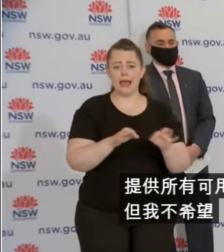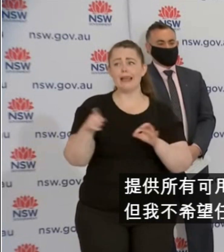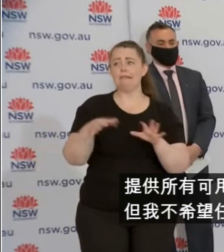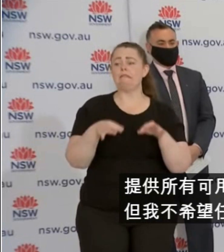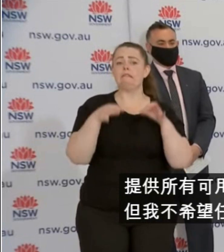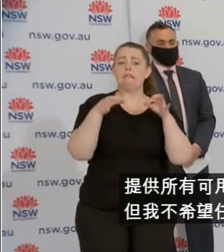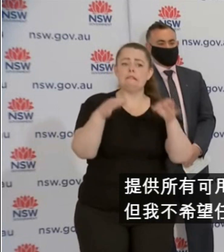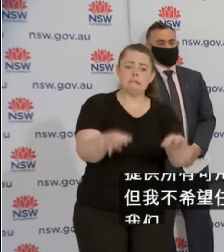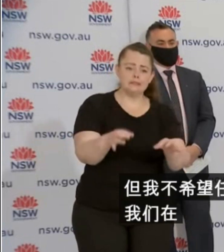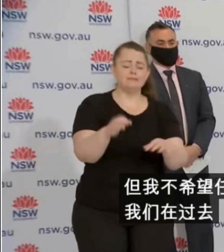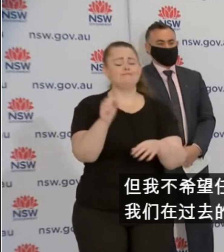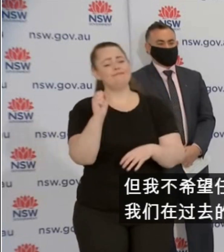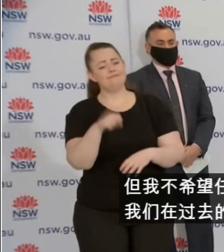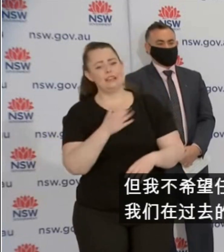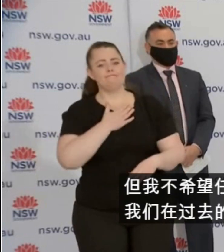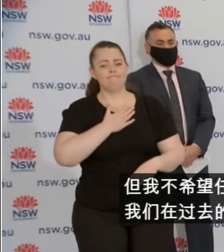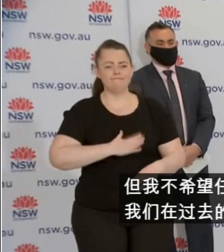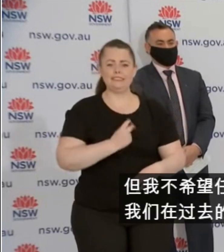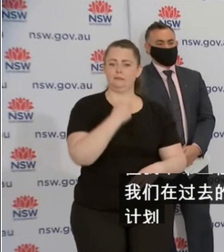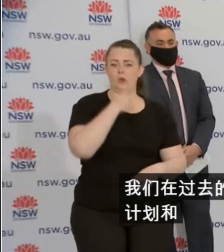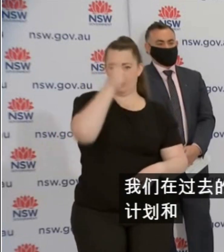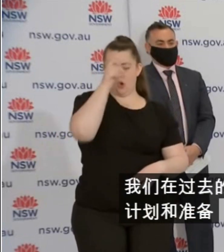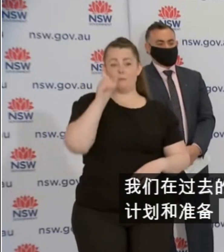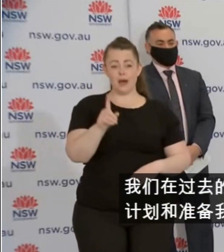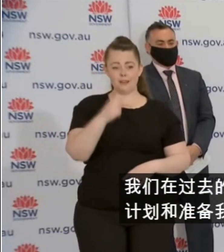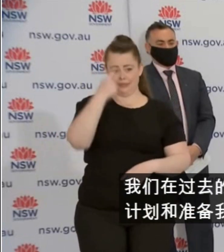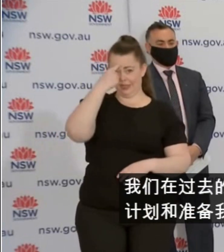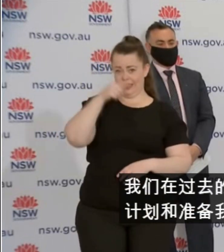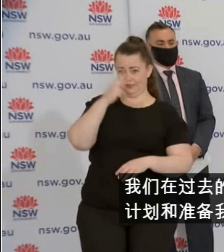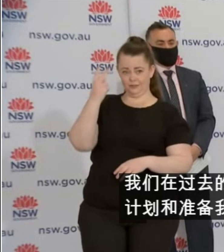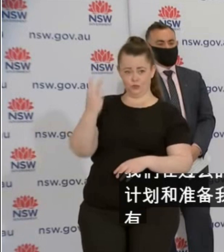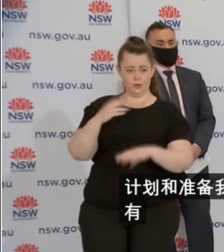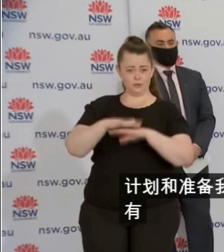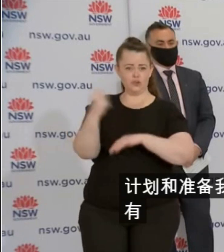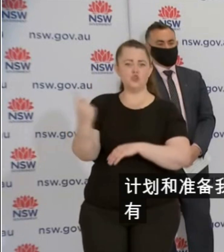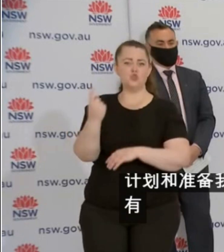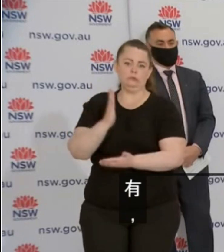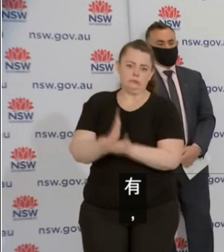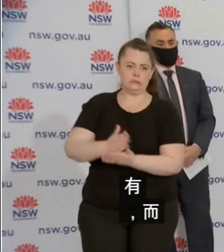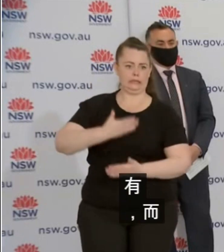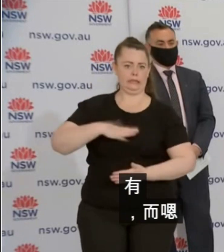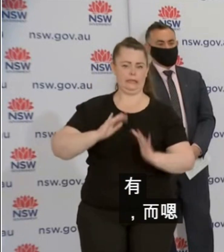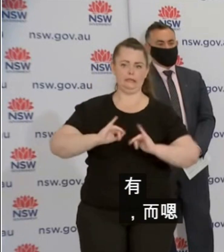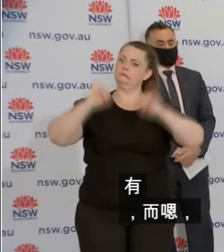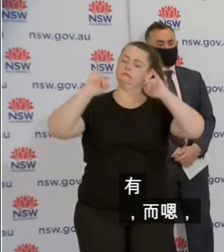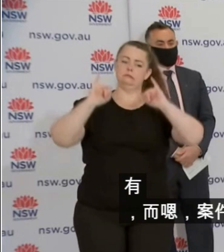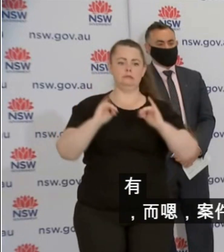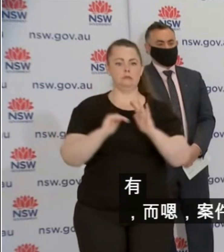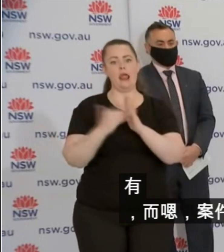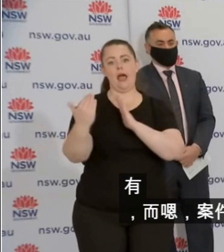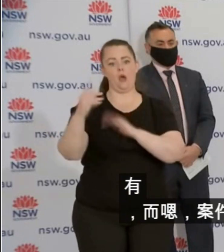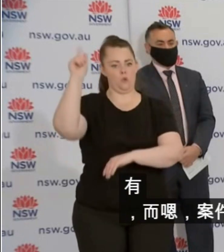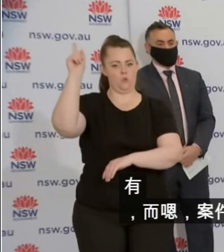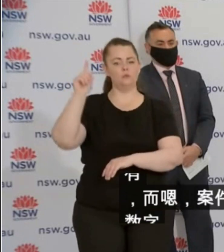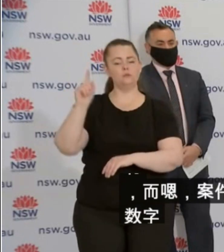to think that we haven't spent the last 18 months planning and preparing. We absolutely have. And again, whilst the